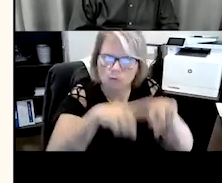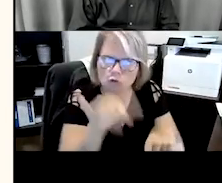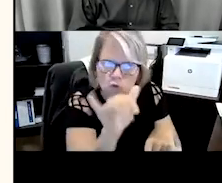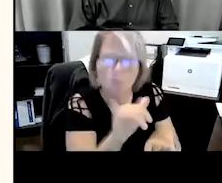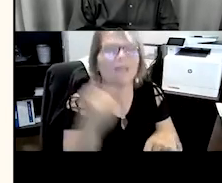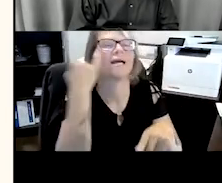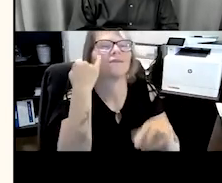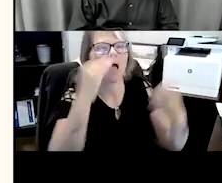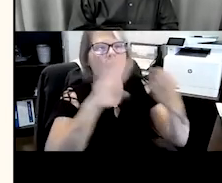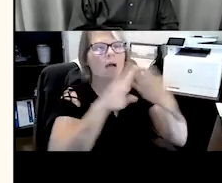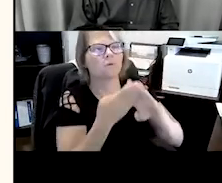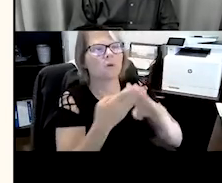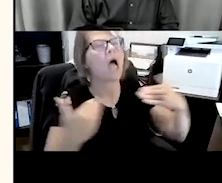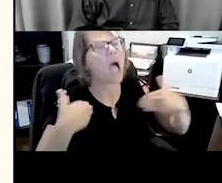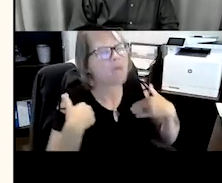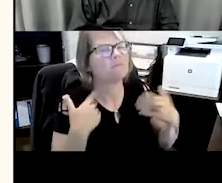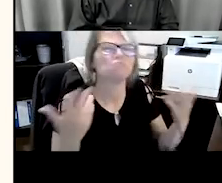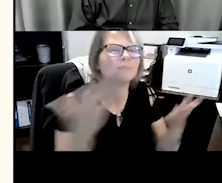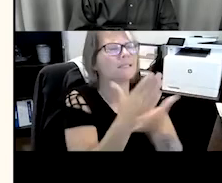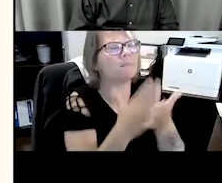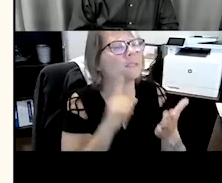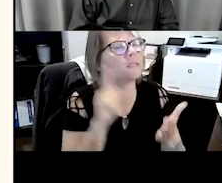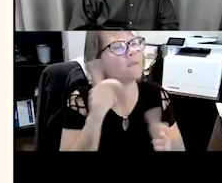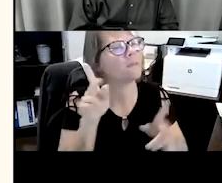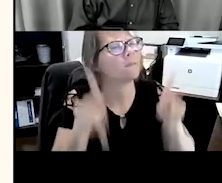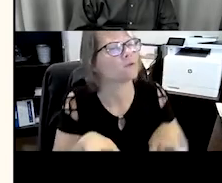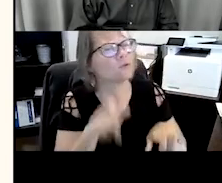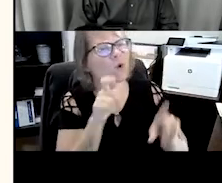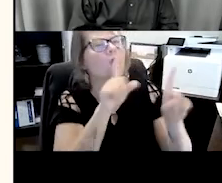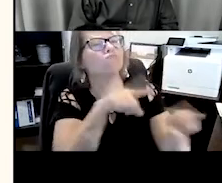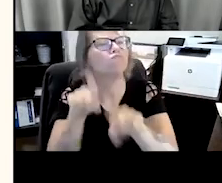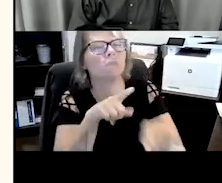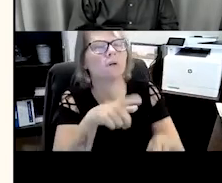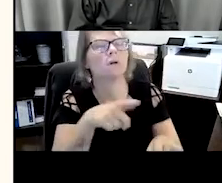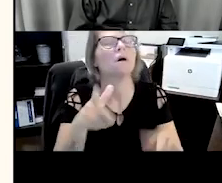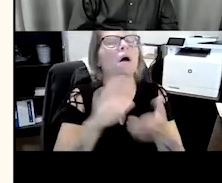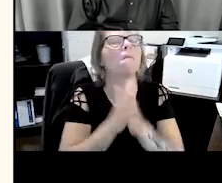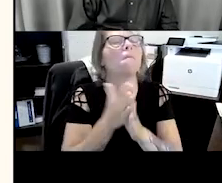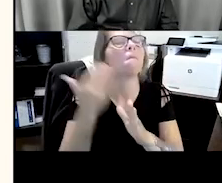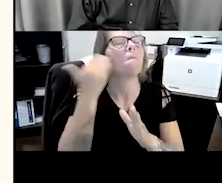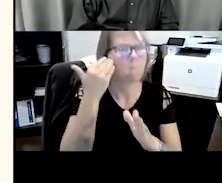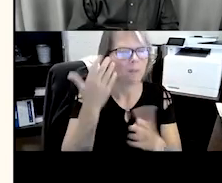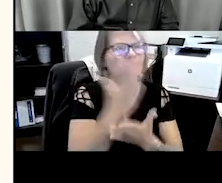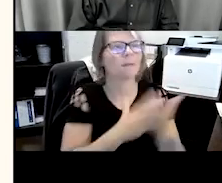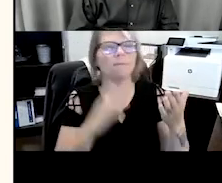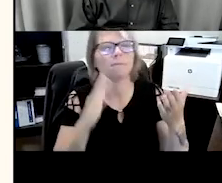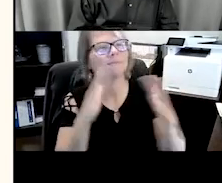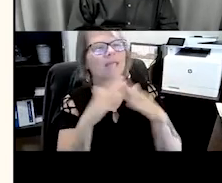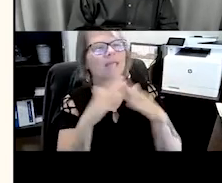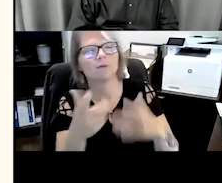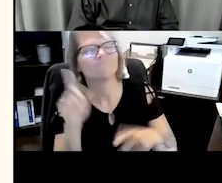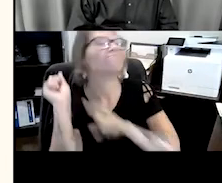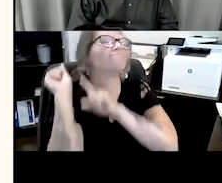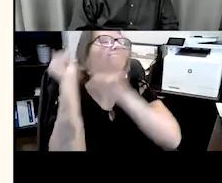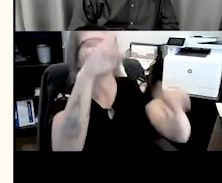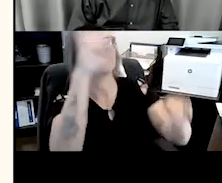So far it's been a little bit better. It also depends on the restaurant, depends on the community. If the community has more deaf